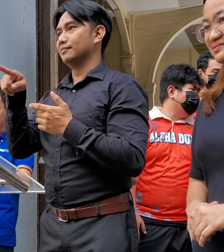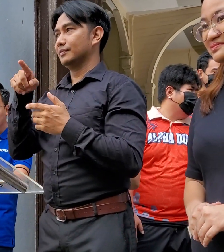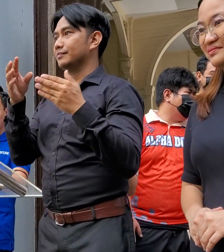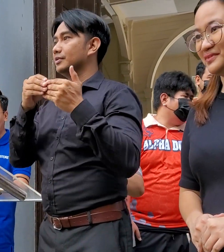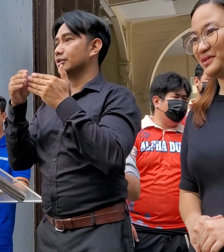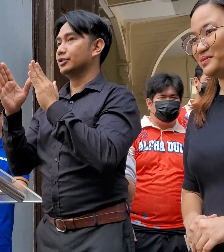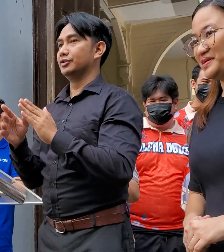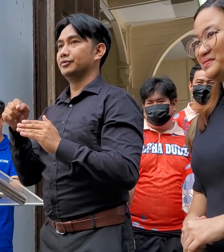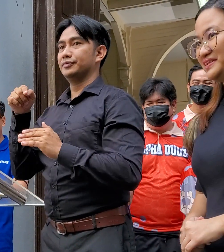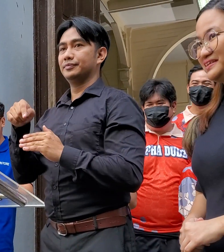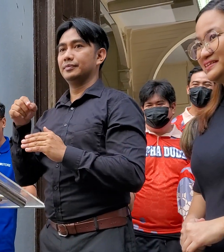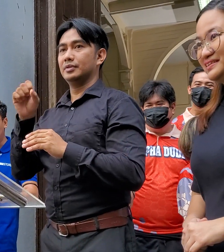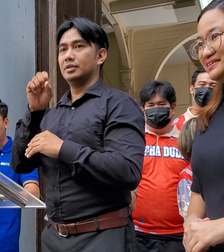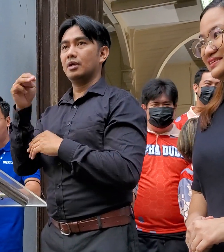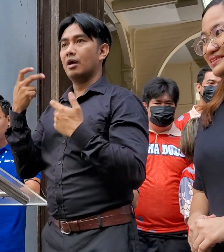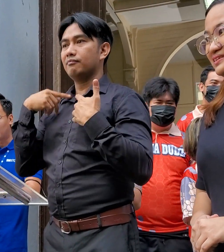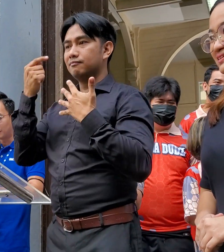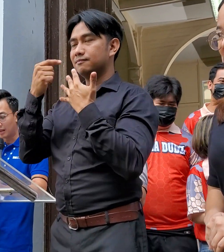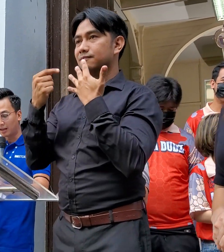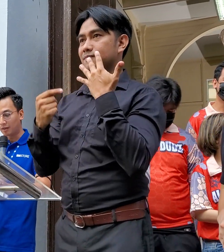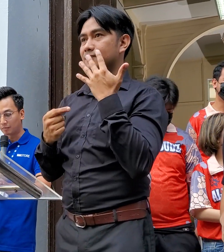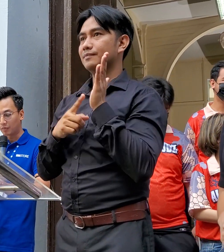SM representing different